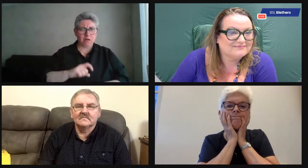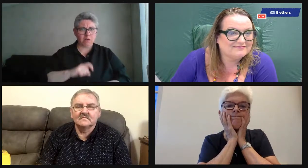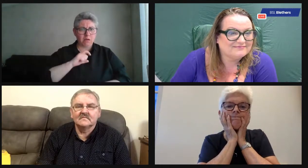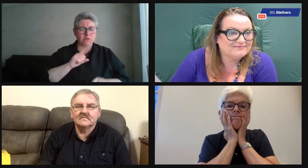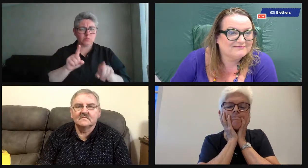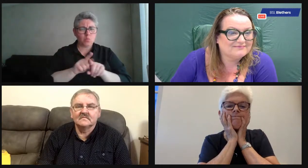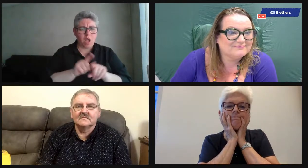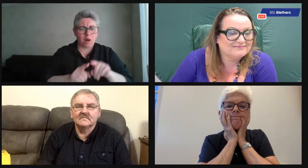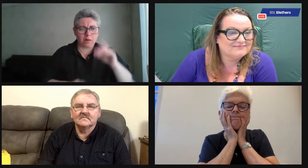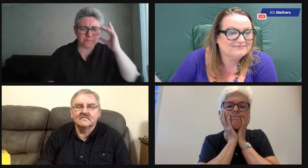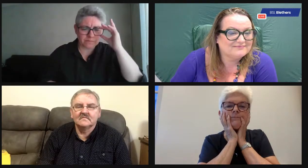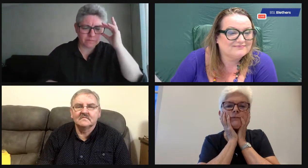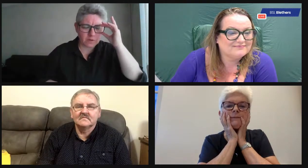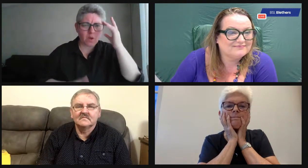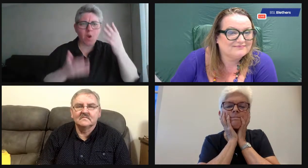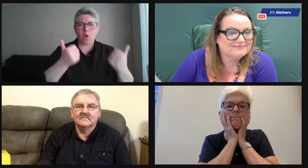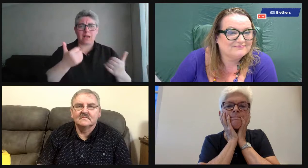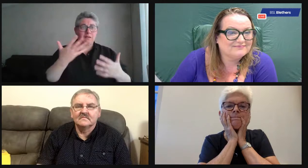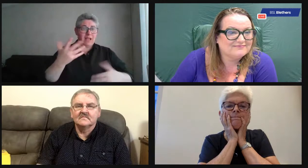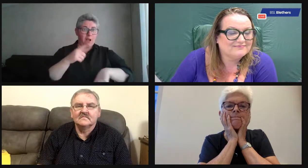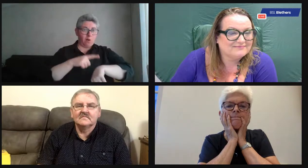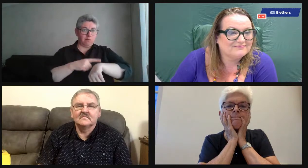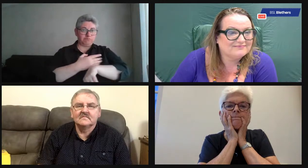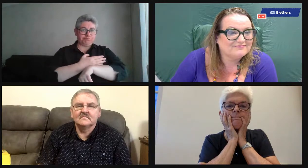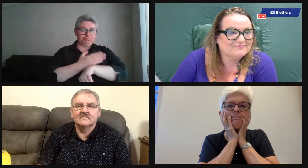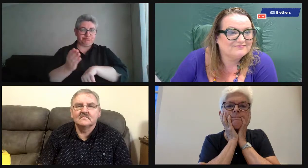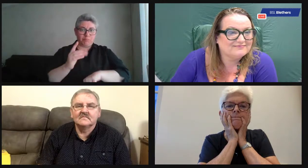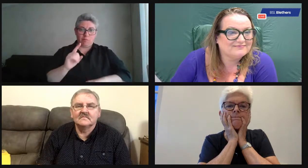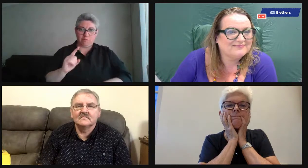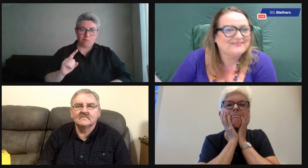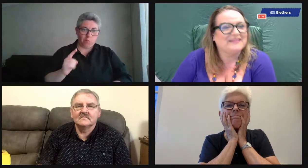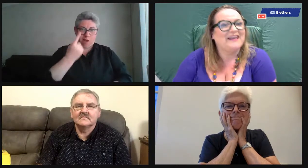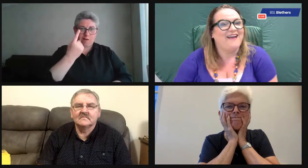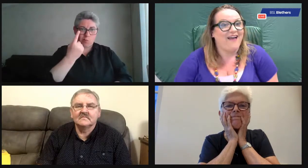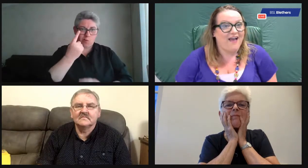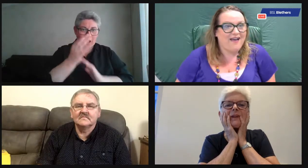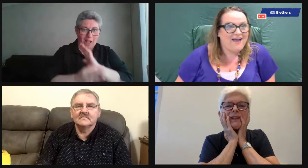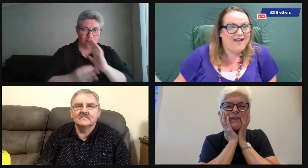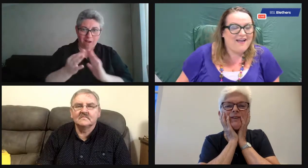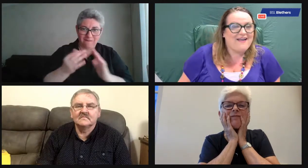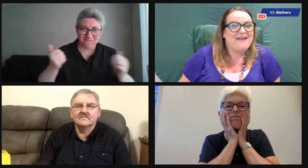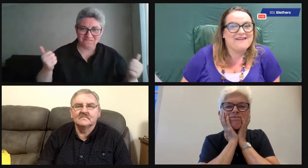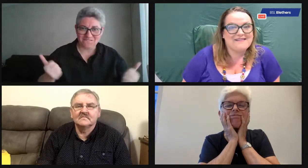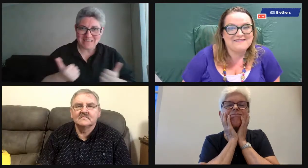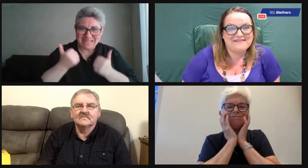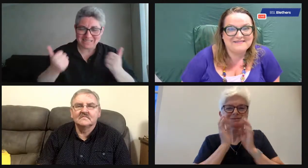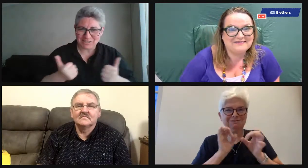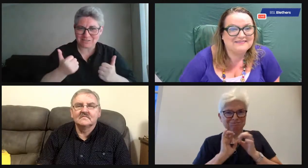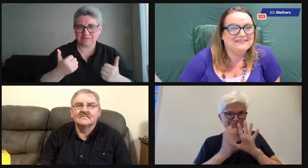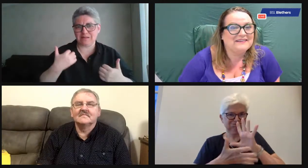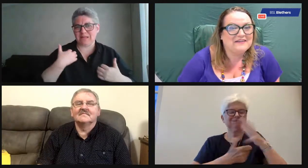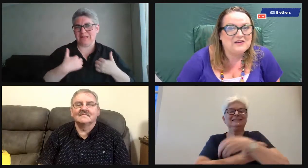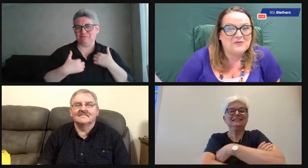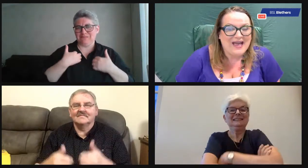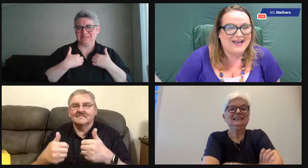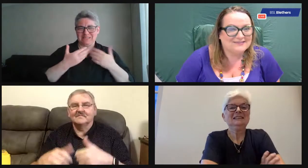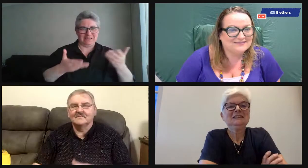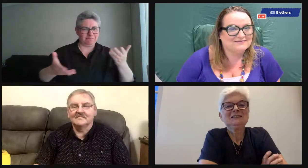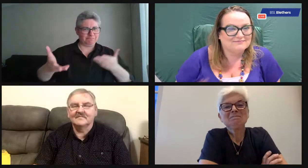lonely. It's a really good opportunity for social contact and to gain confidence and skills. Our hour this